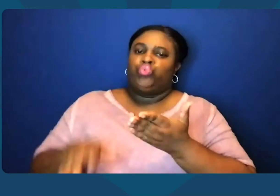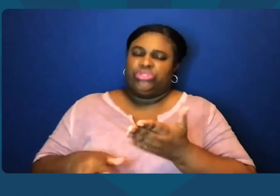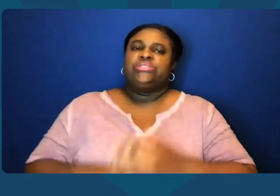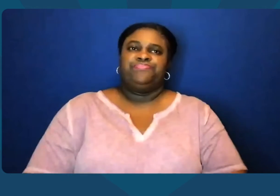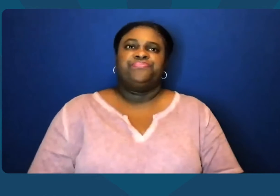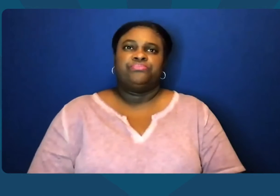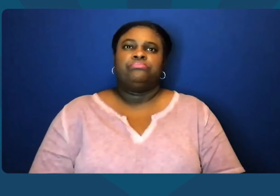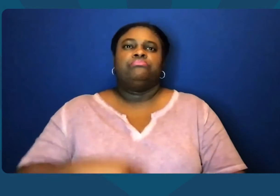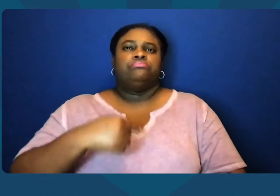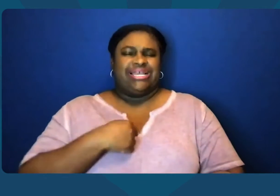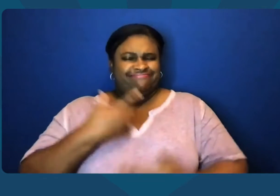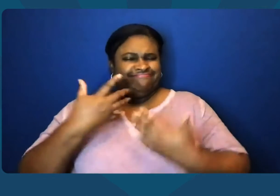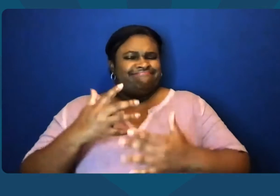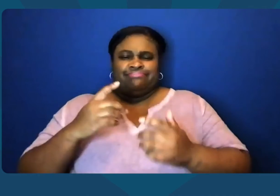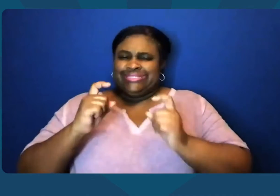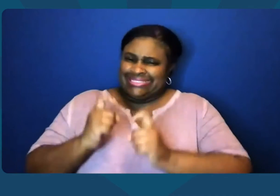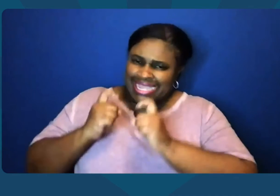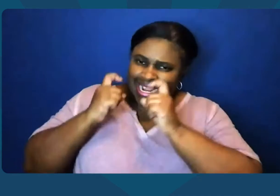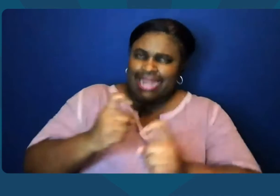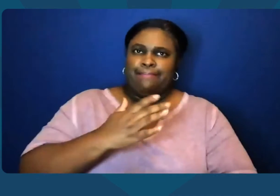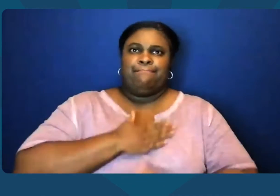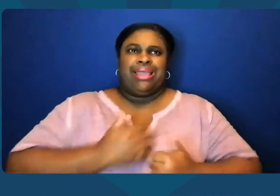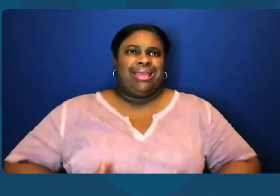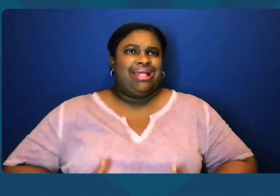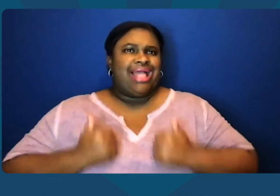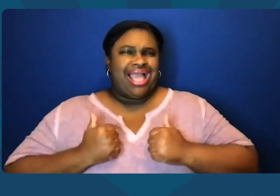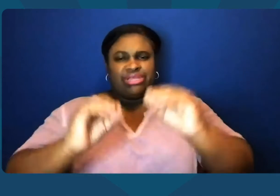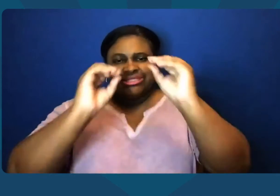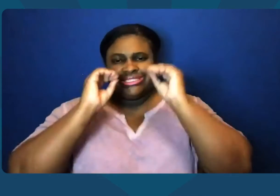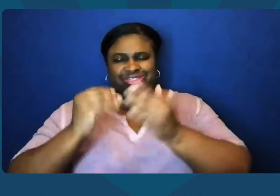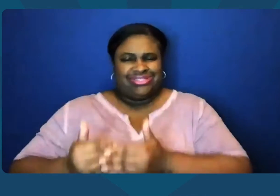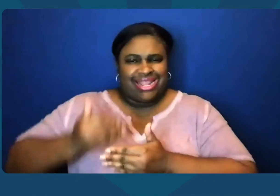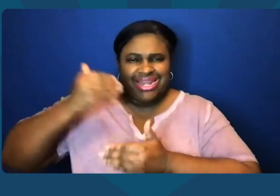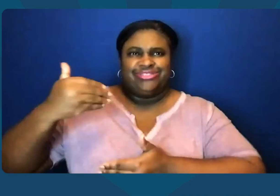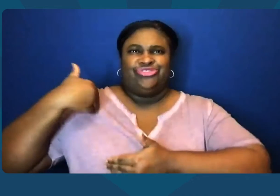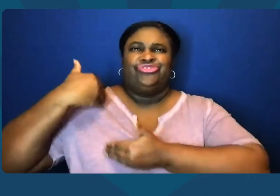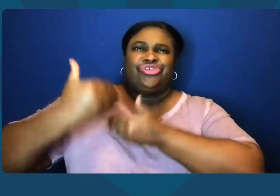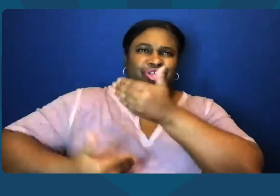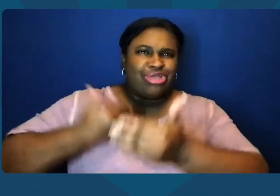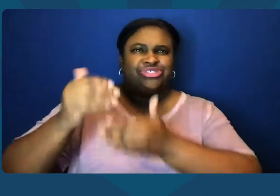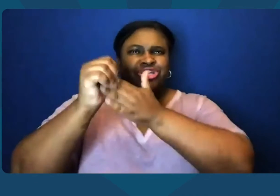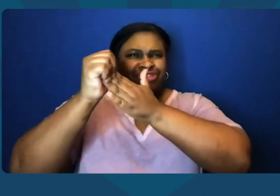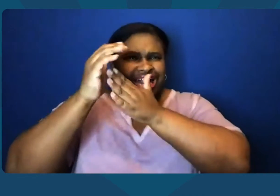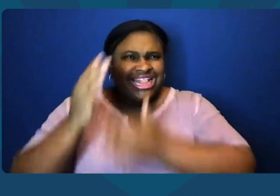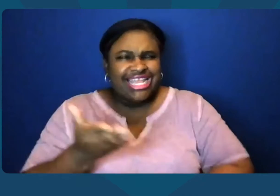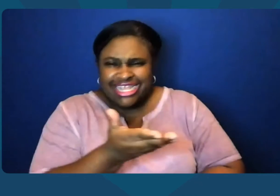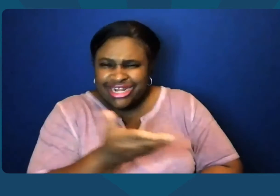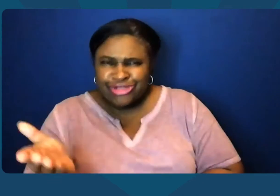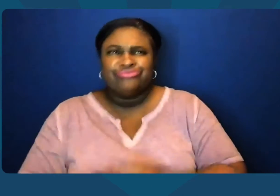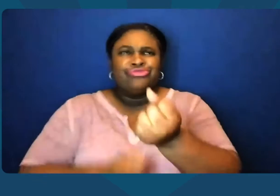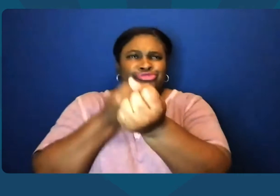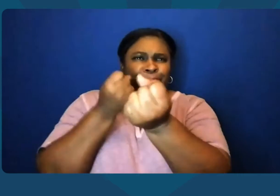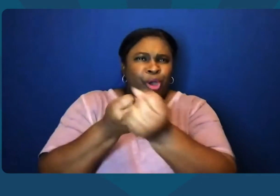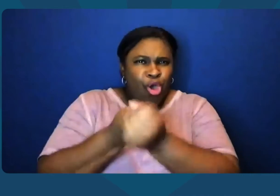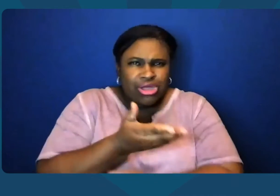I have dedicated my life to teaching our next generation of leaders and supporting them as they move from